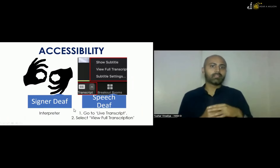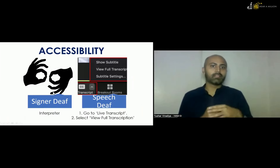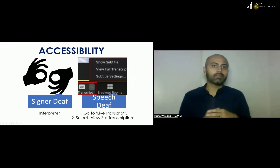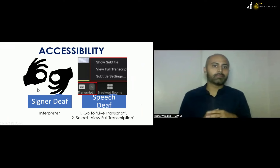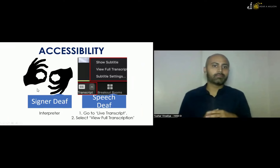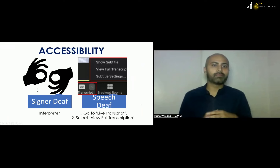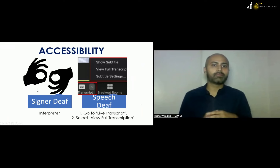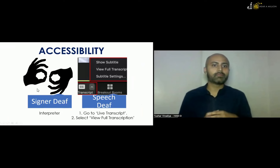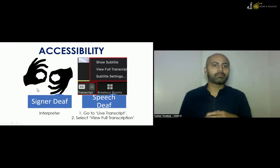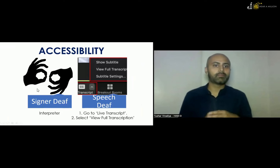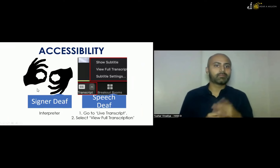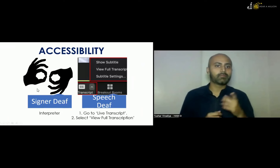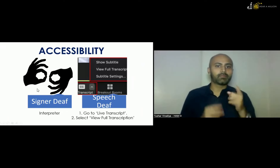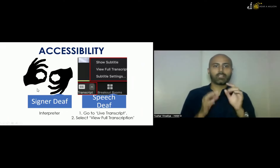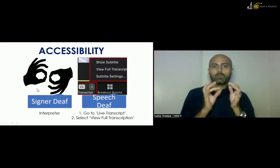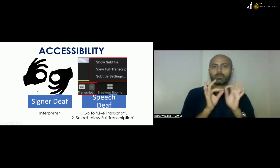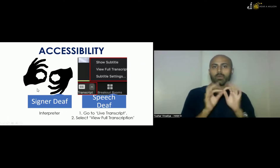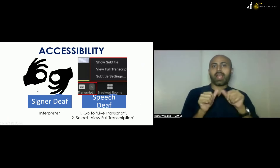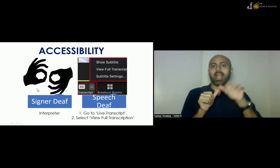presenter.